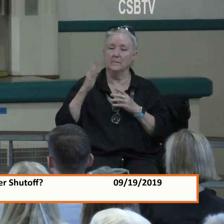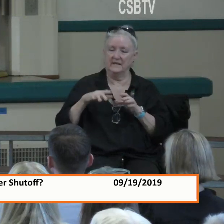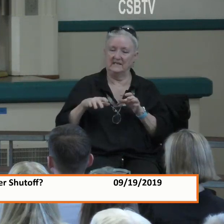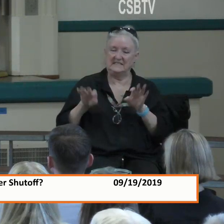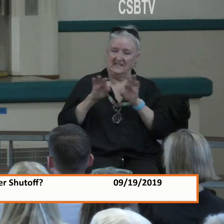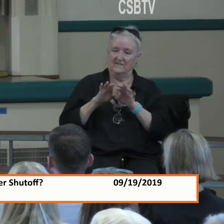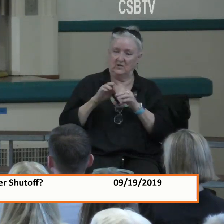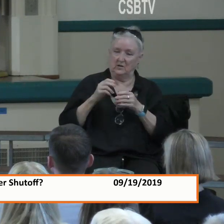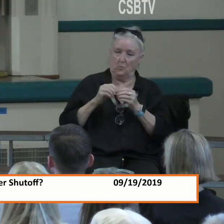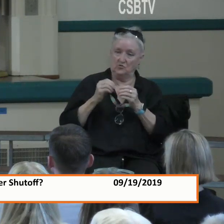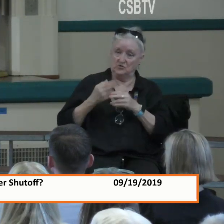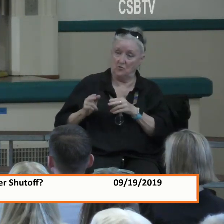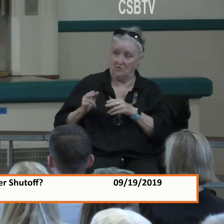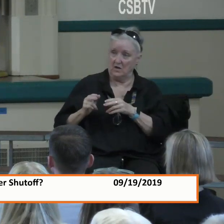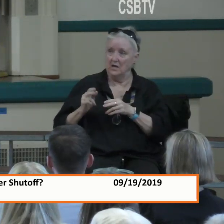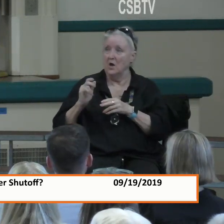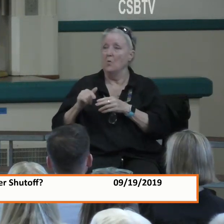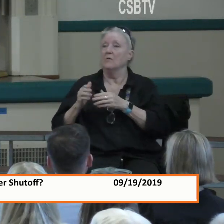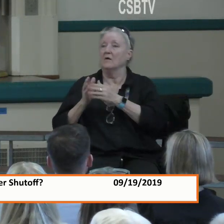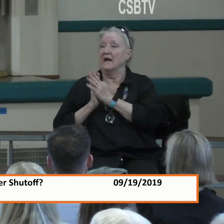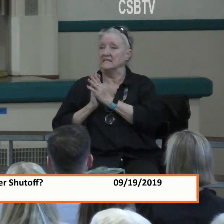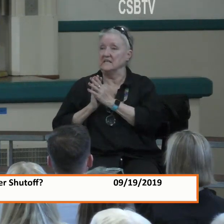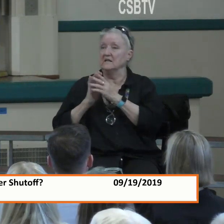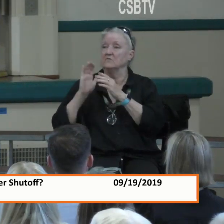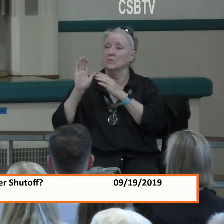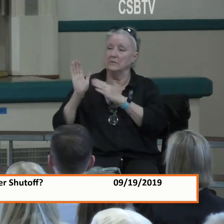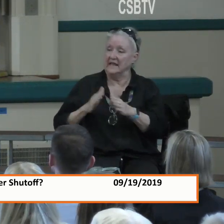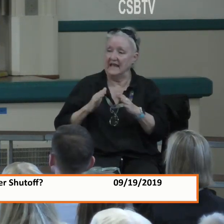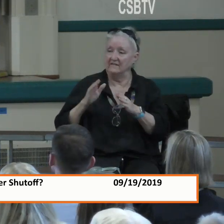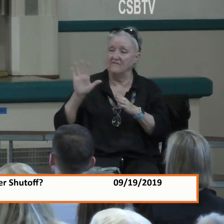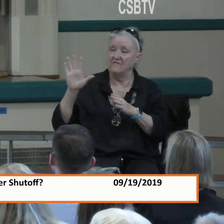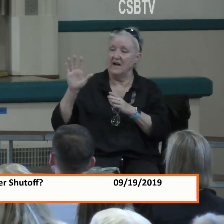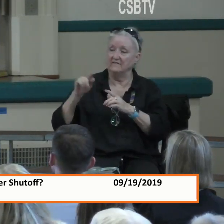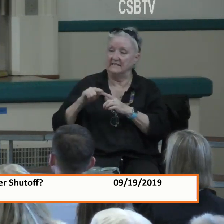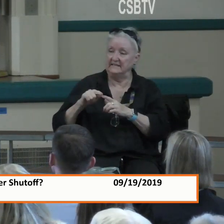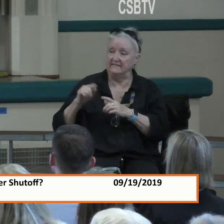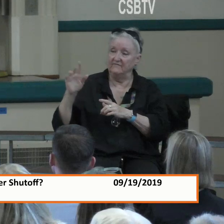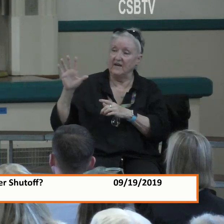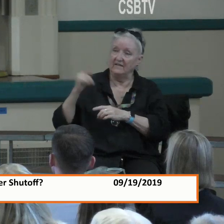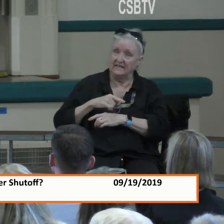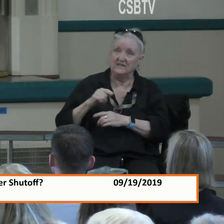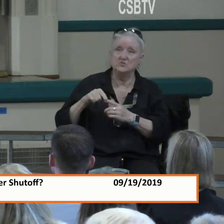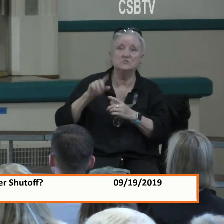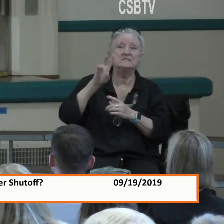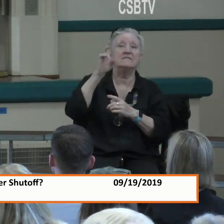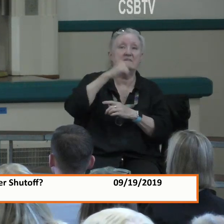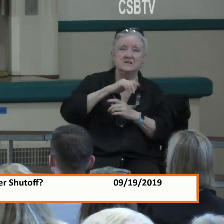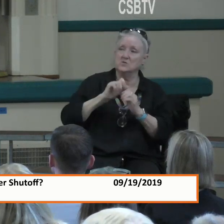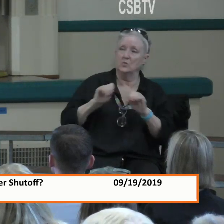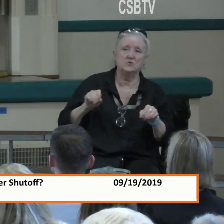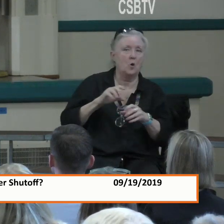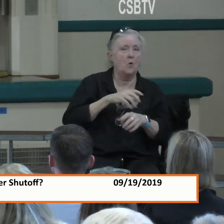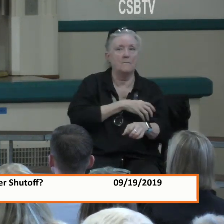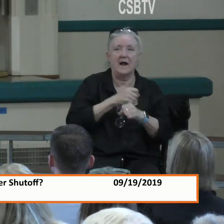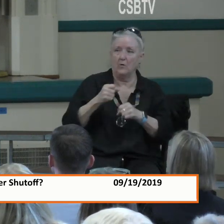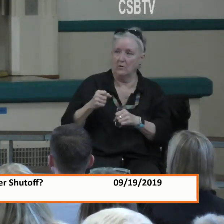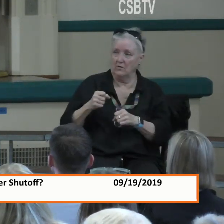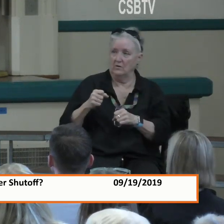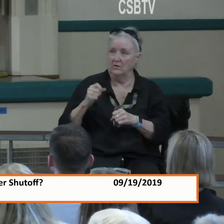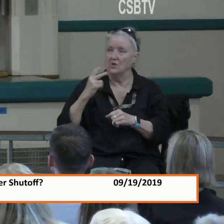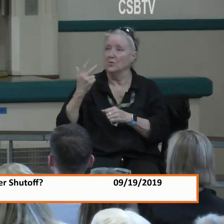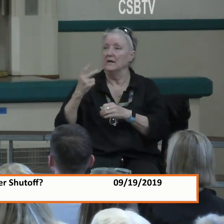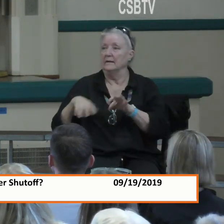significantly shorter, we're asking you to plan for 5 to 7 days without power. So there are 3